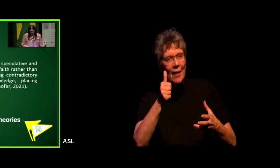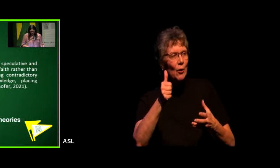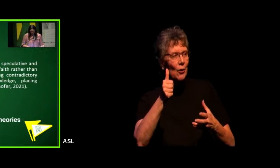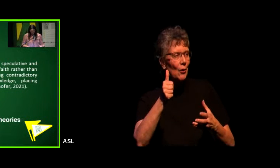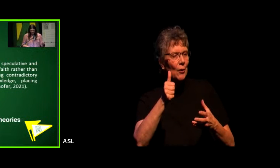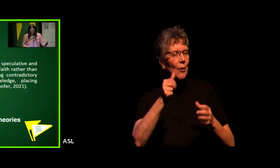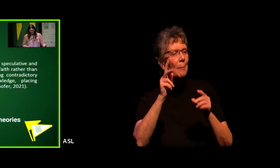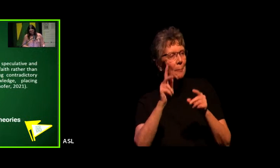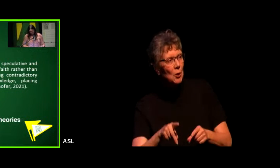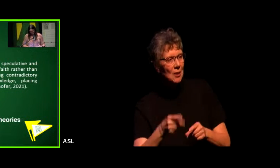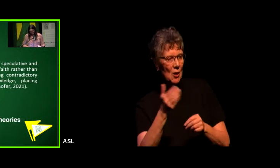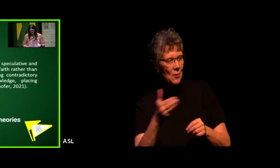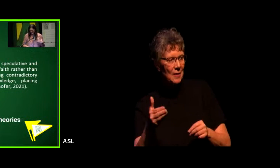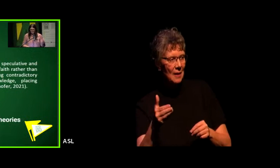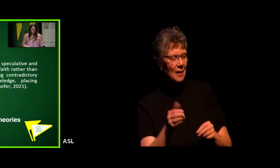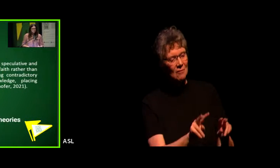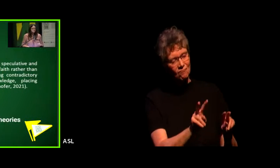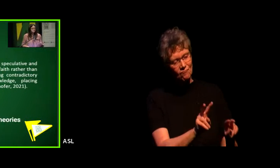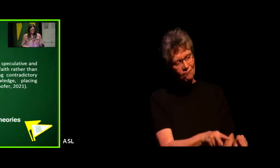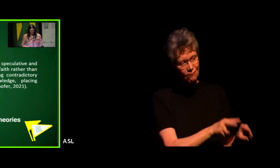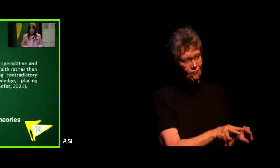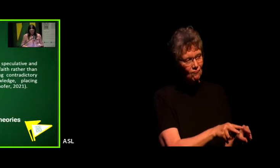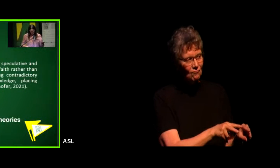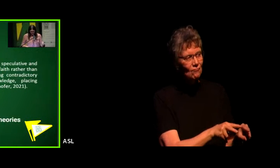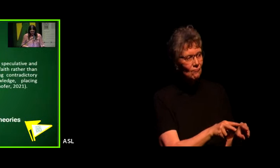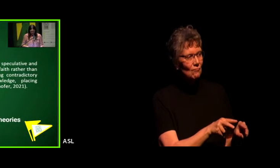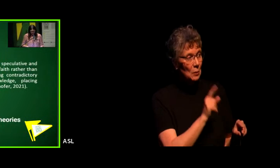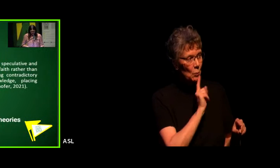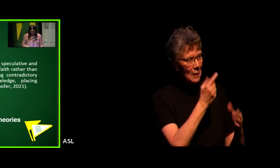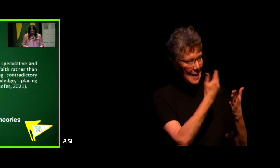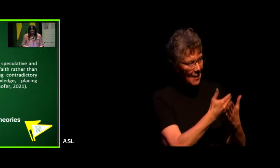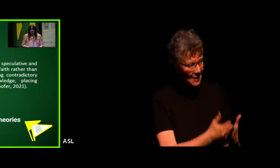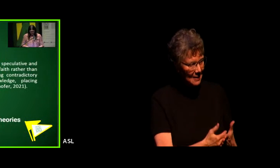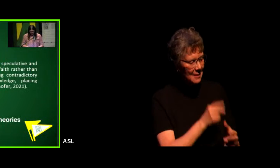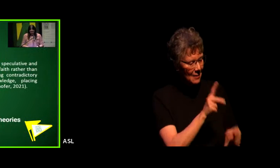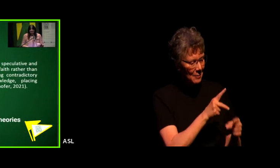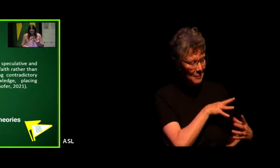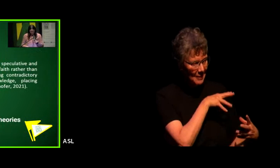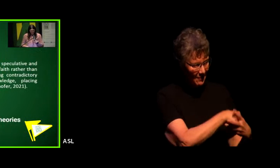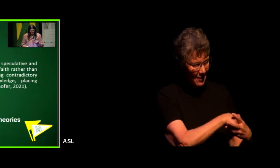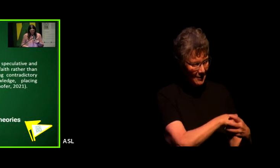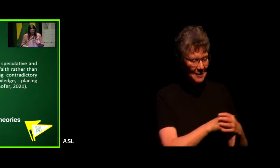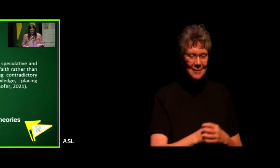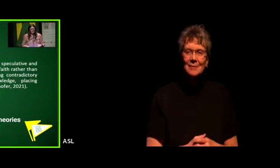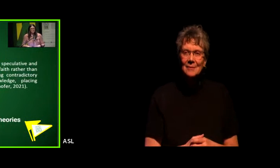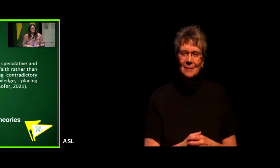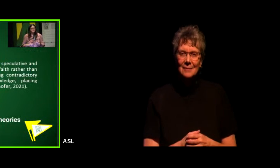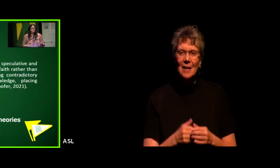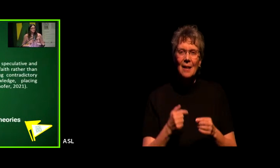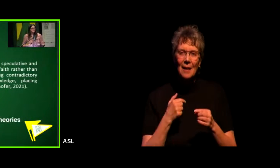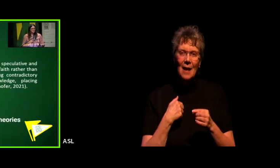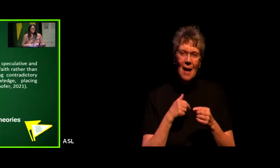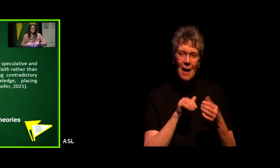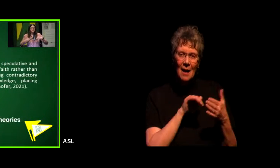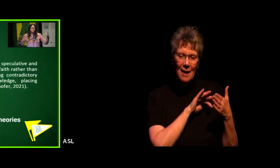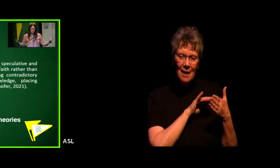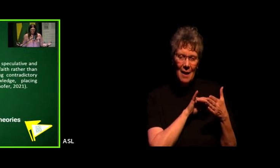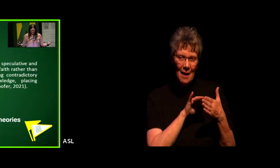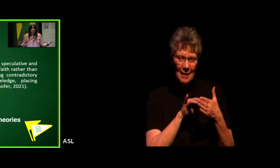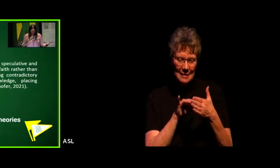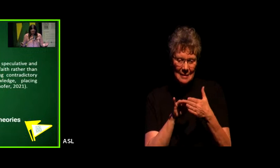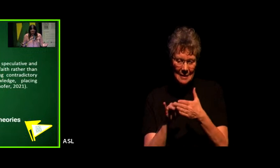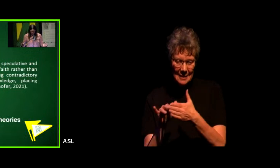a lot of work from political scientists, anthropologists, sociologists who study conspiracy theories, which gives me better insight into pseudoarch's place in the